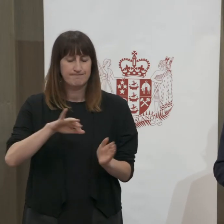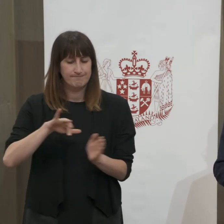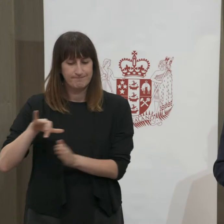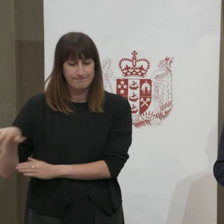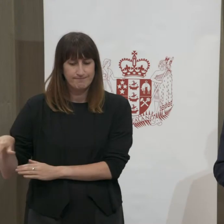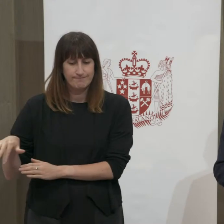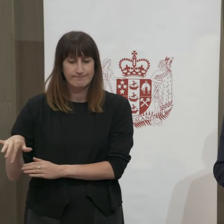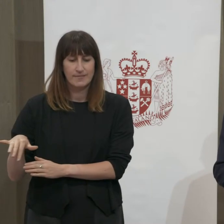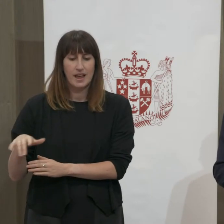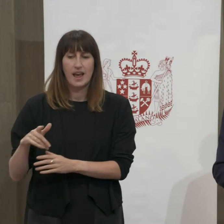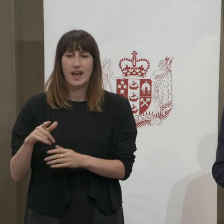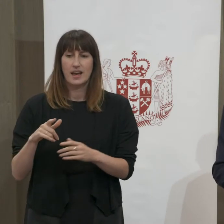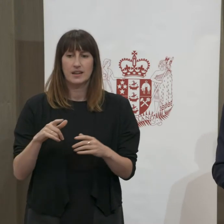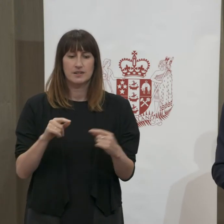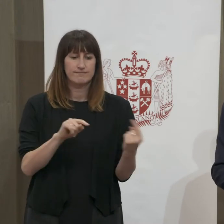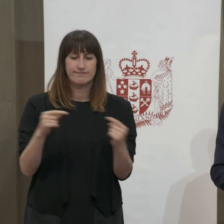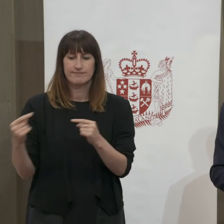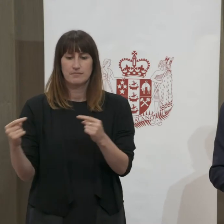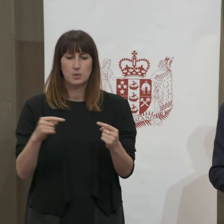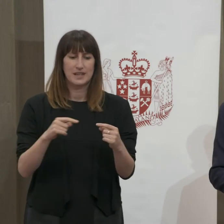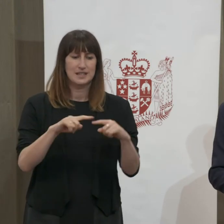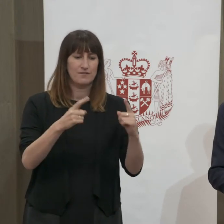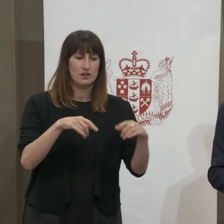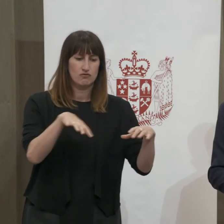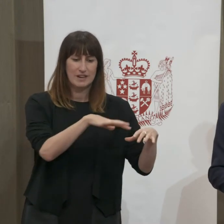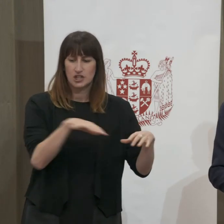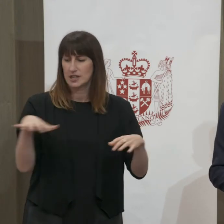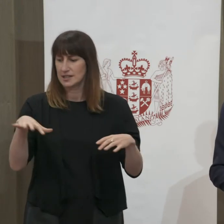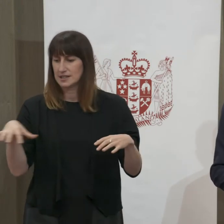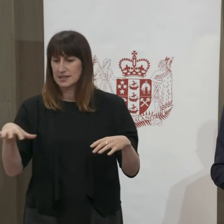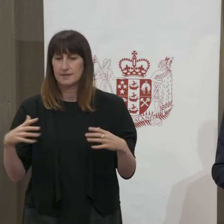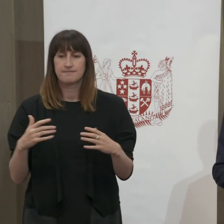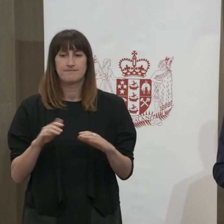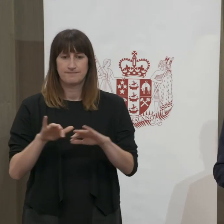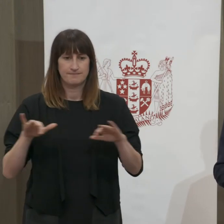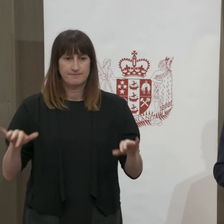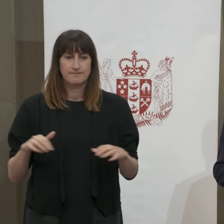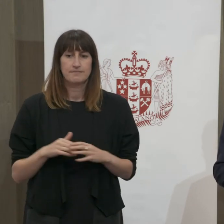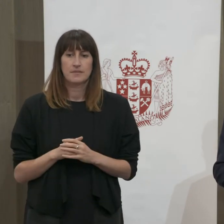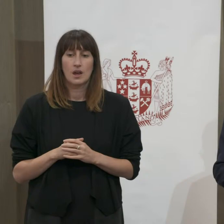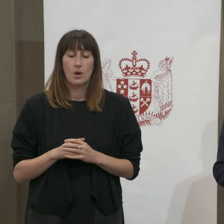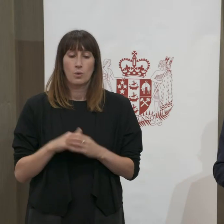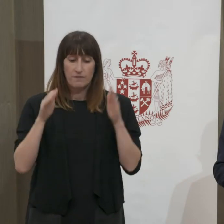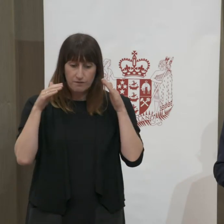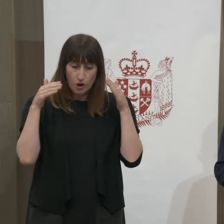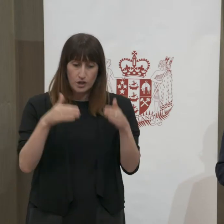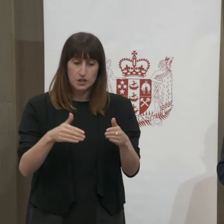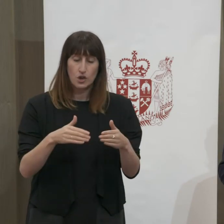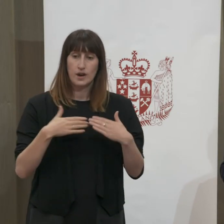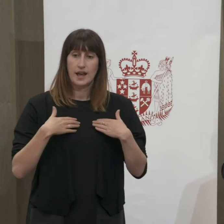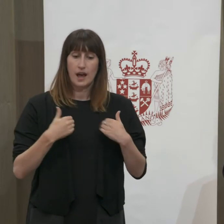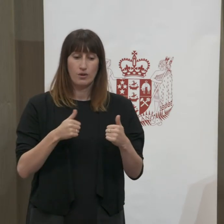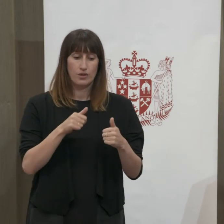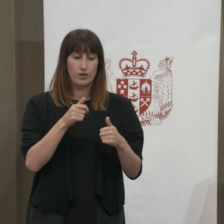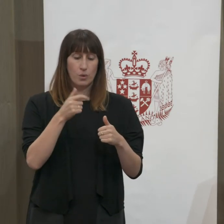bureaucracy between regions so that health workers can do what they do best, heal people.